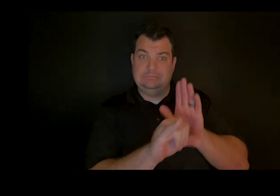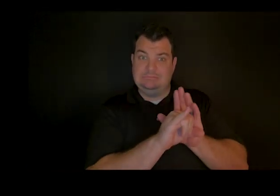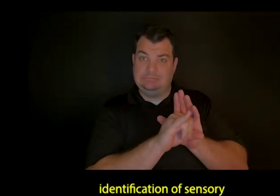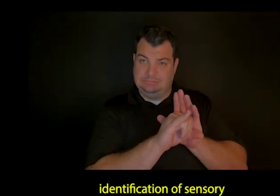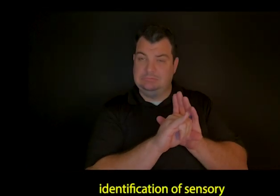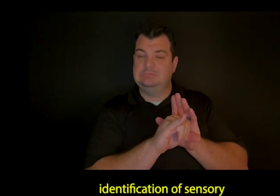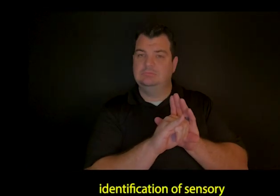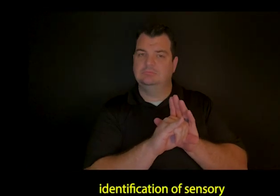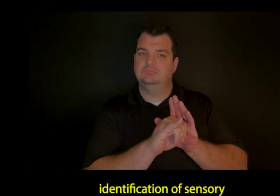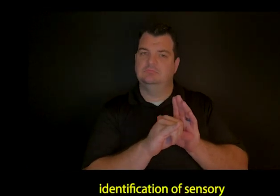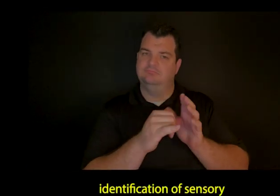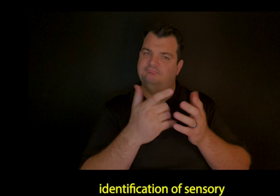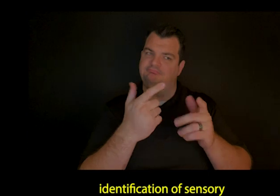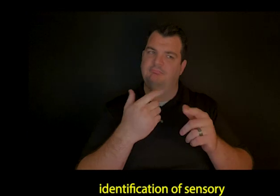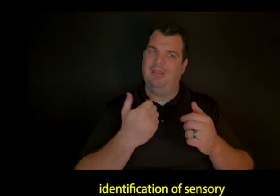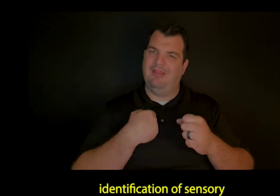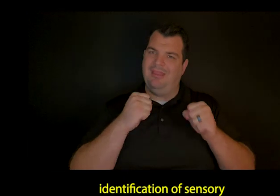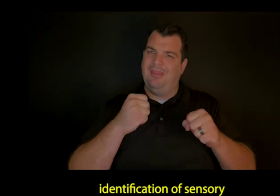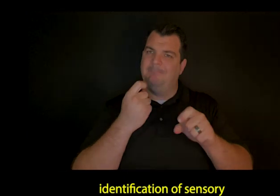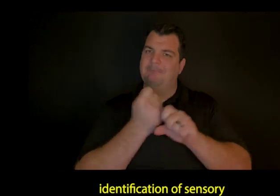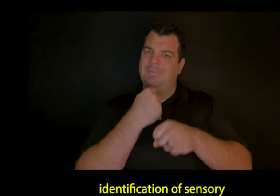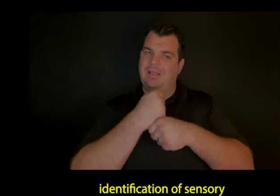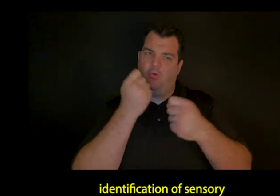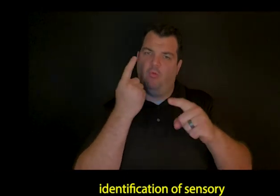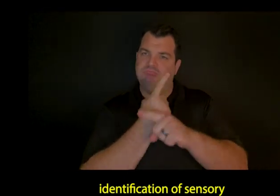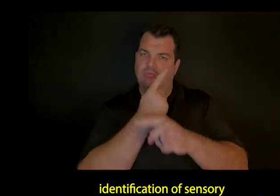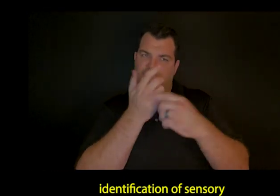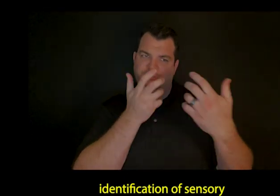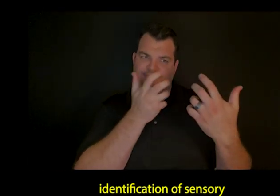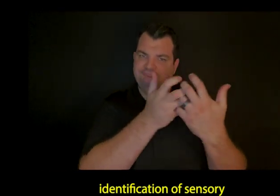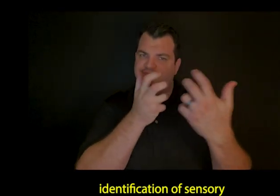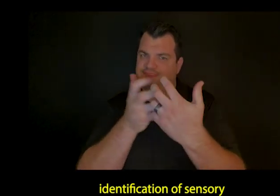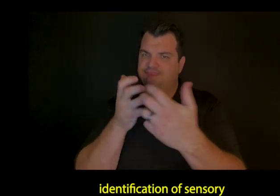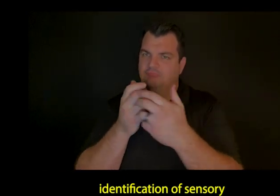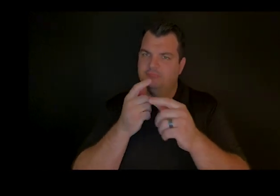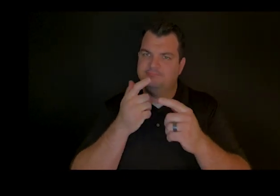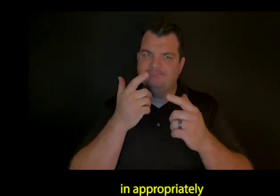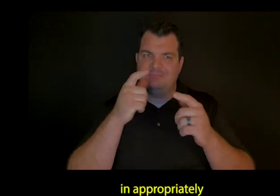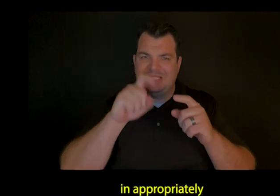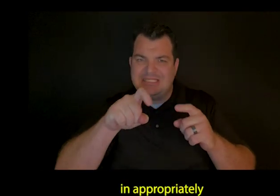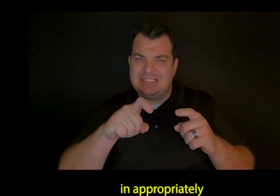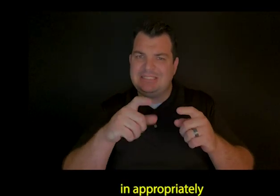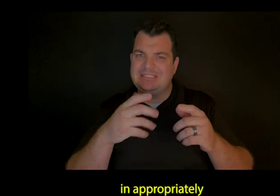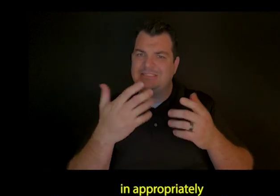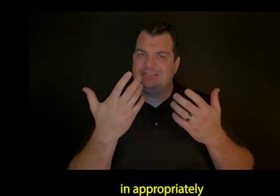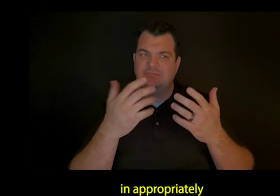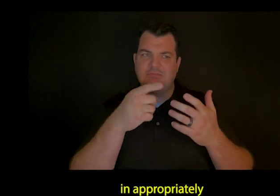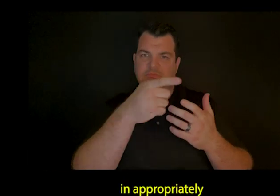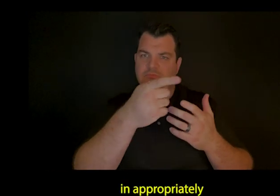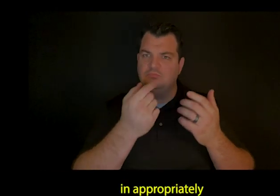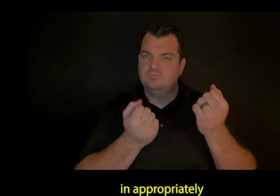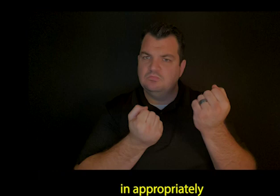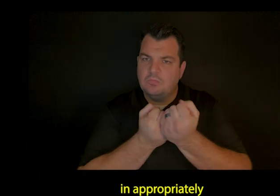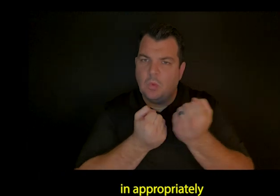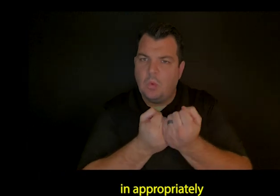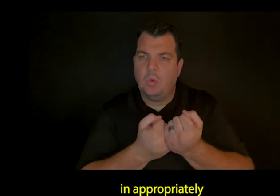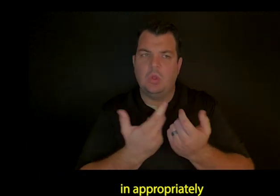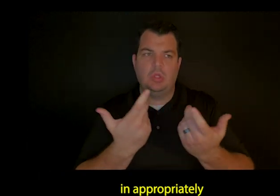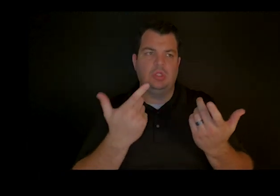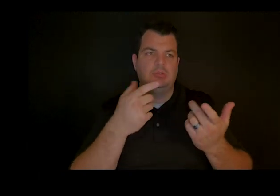Appropriate identification of sensory loss can assist educational professionals in appropriately planning to meet the student's educational